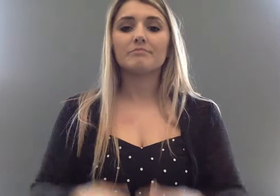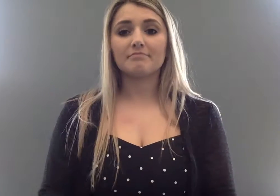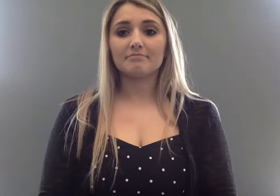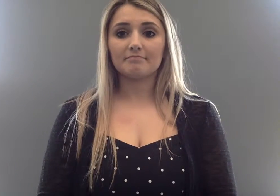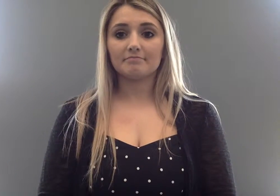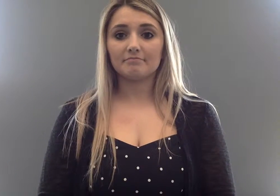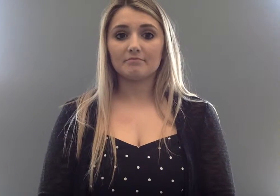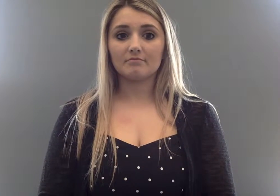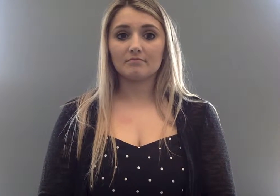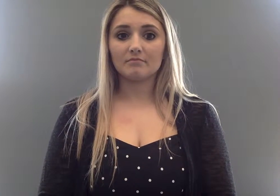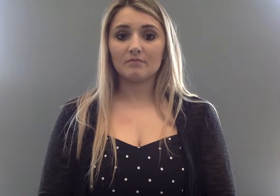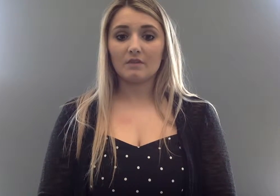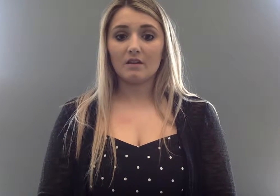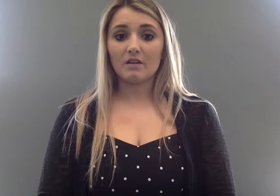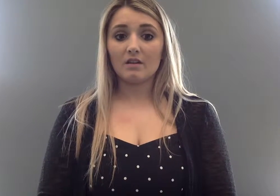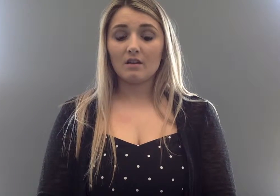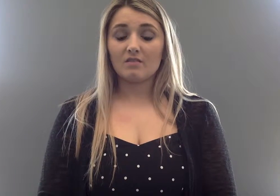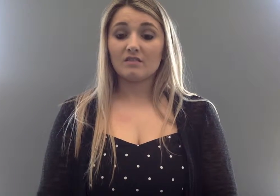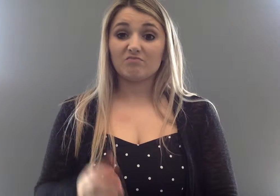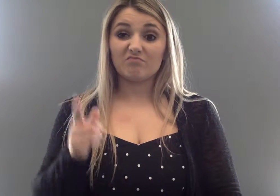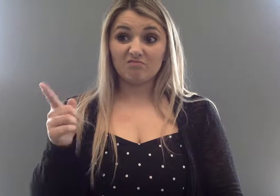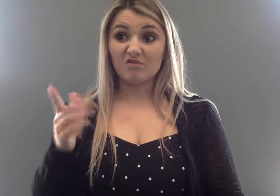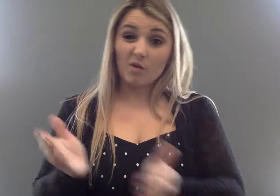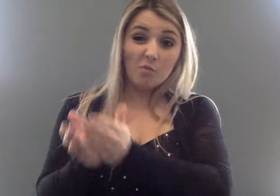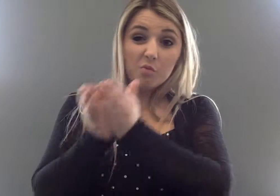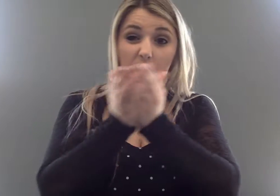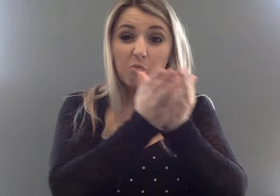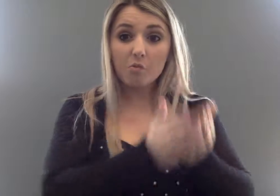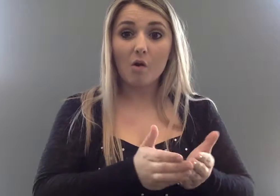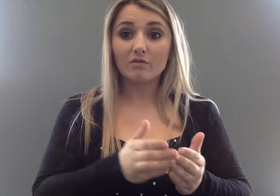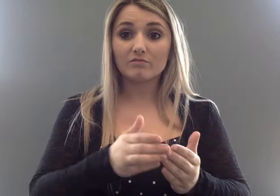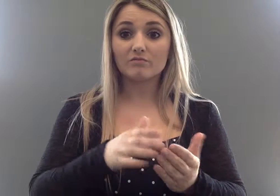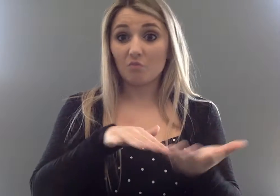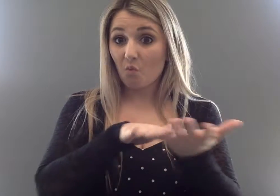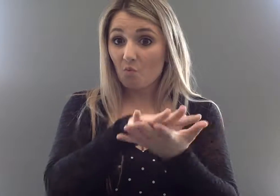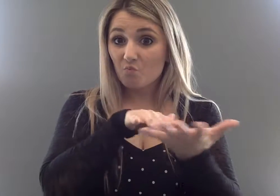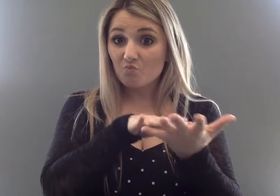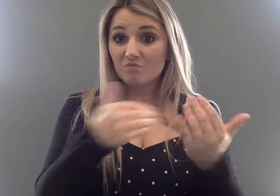They were way across an ocean. Right? Distance was a problem, and Brett?